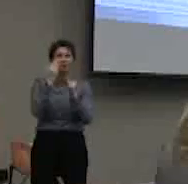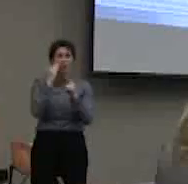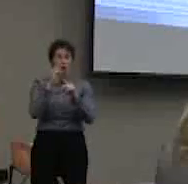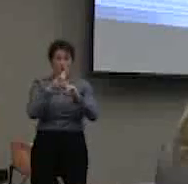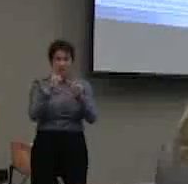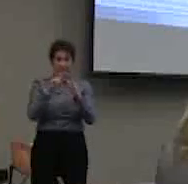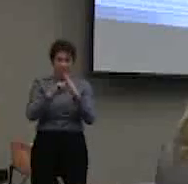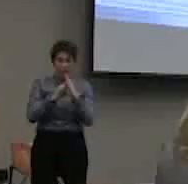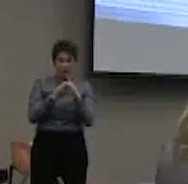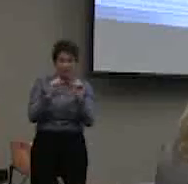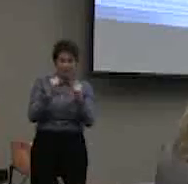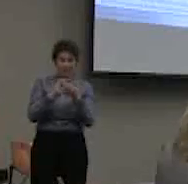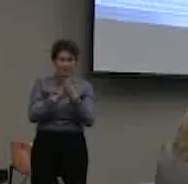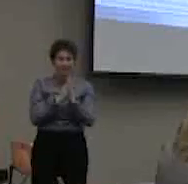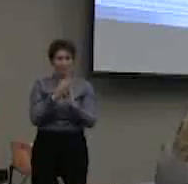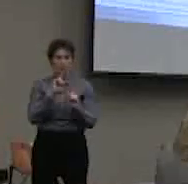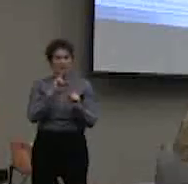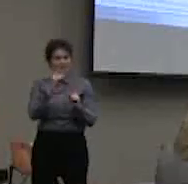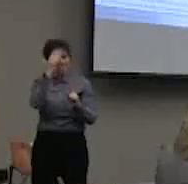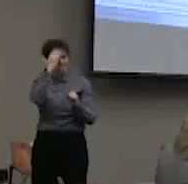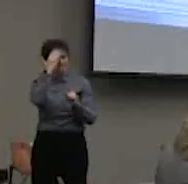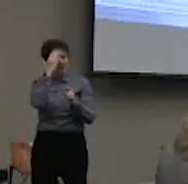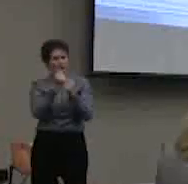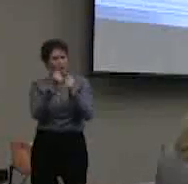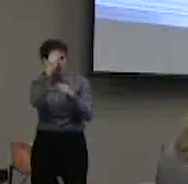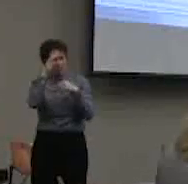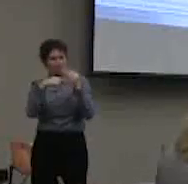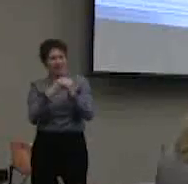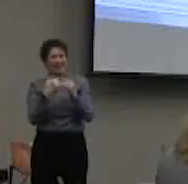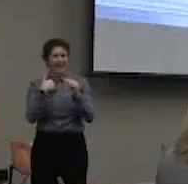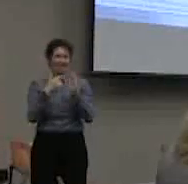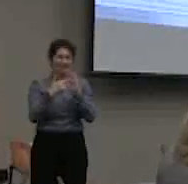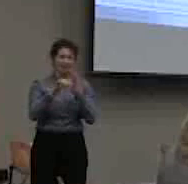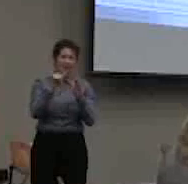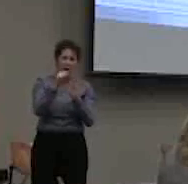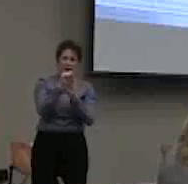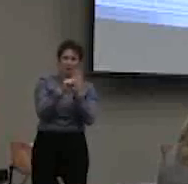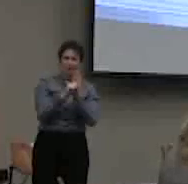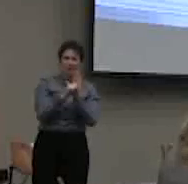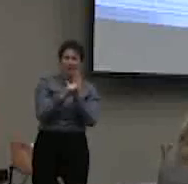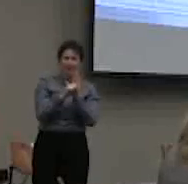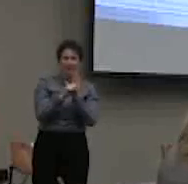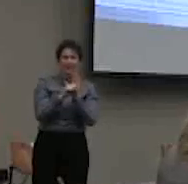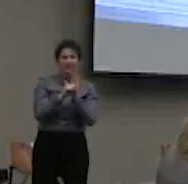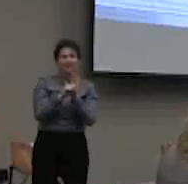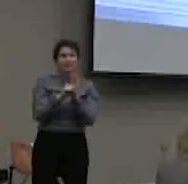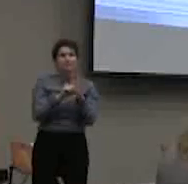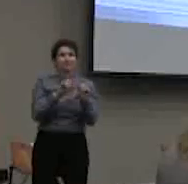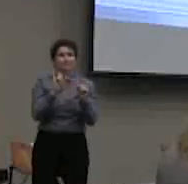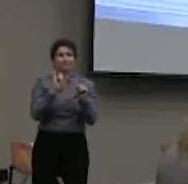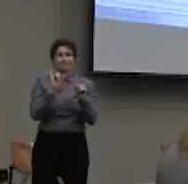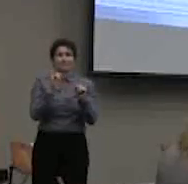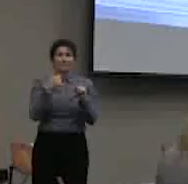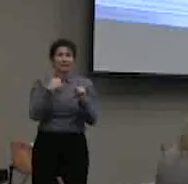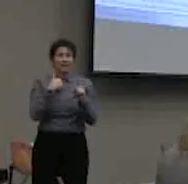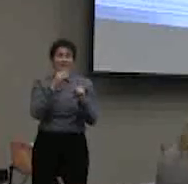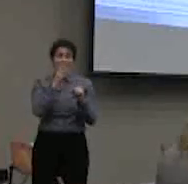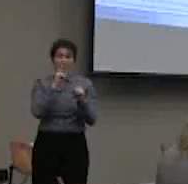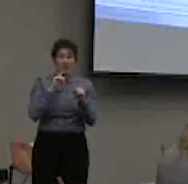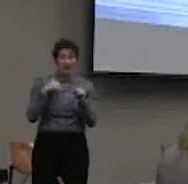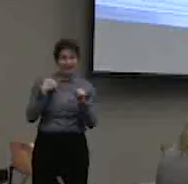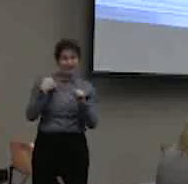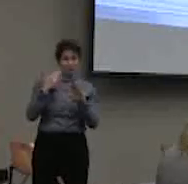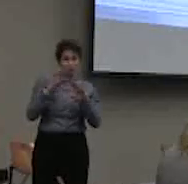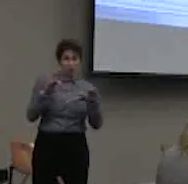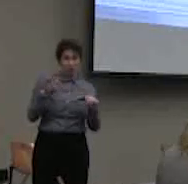Starts become such a known thing. There are examples of this in other states where, as a mother of very young